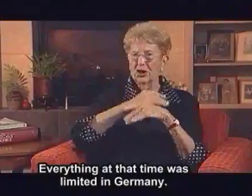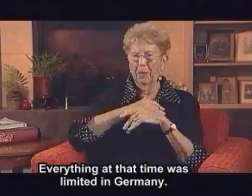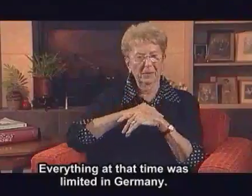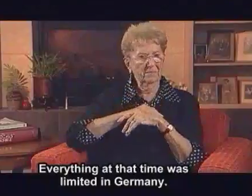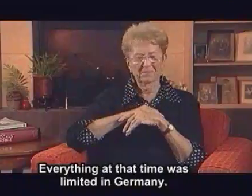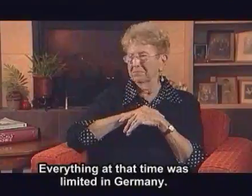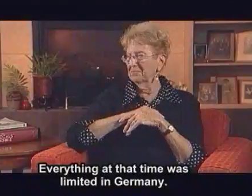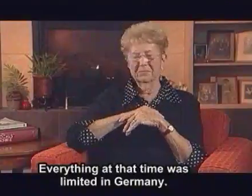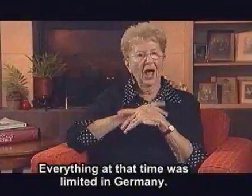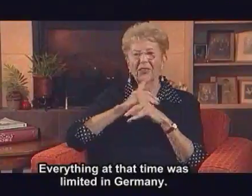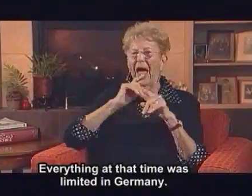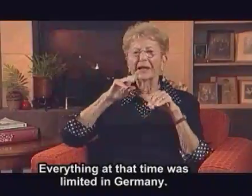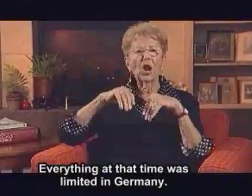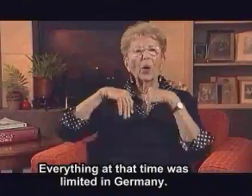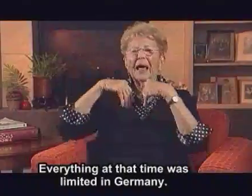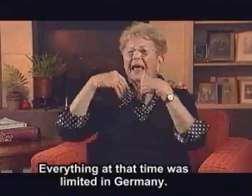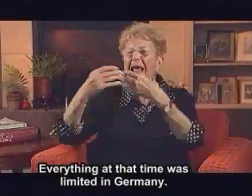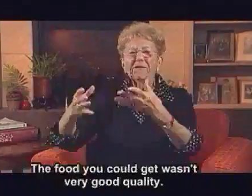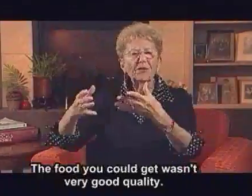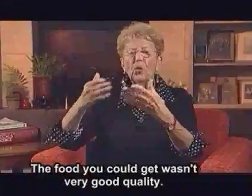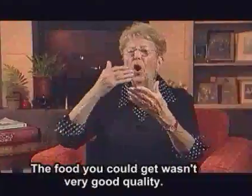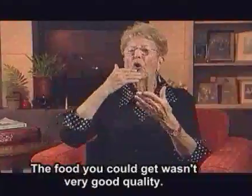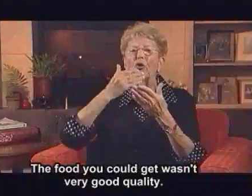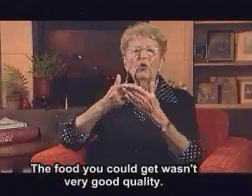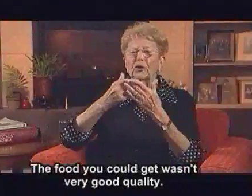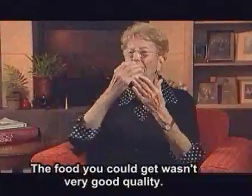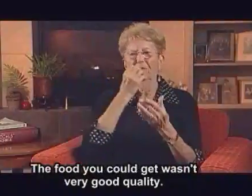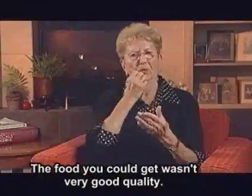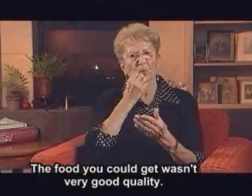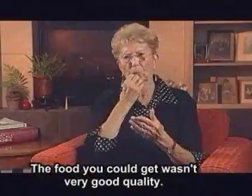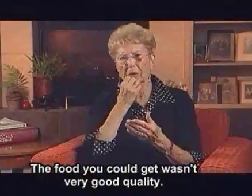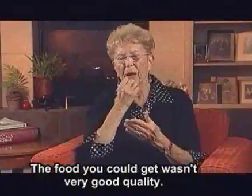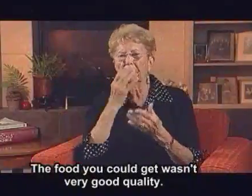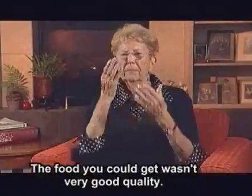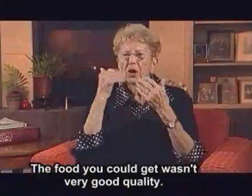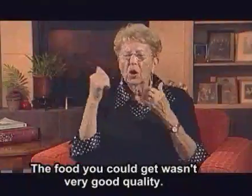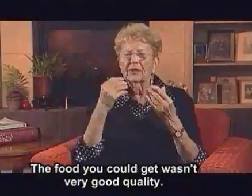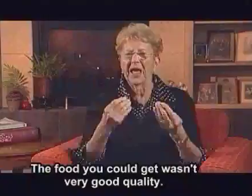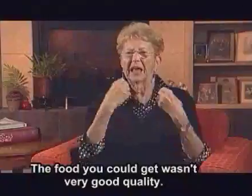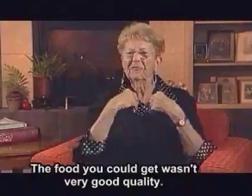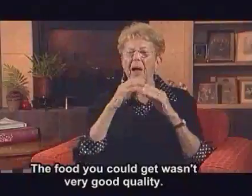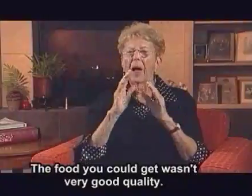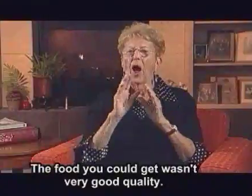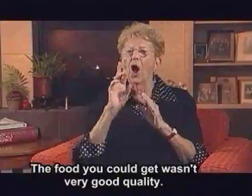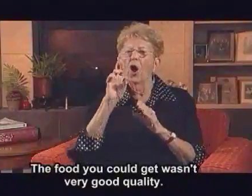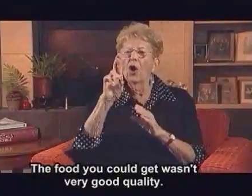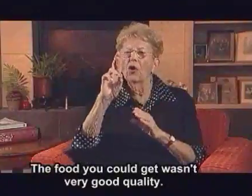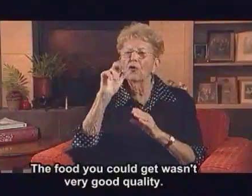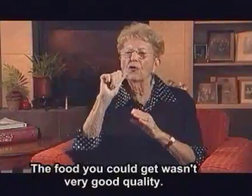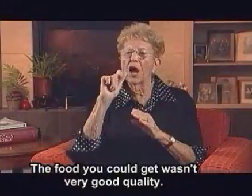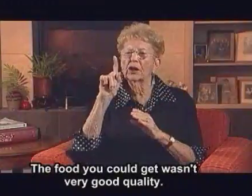Everything at that time was limited in Germany. The food you could get wasn't very good quality.